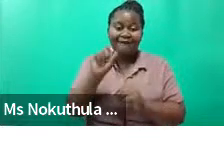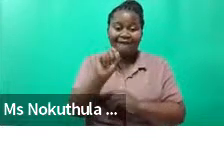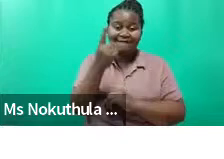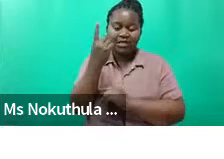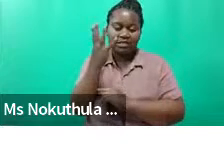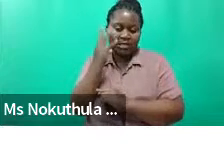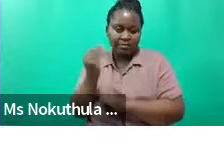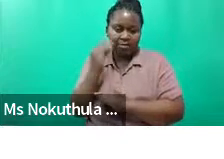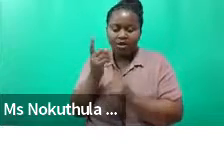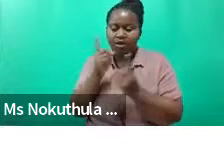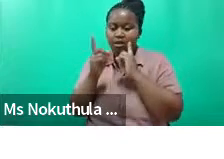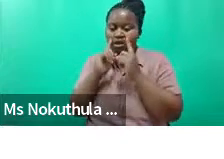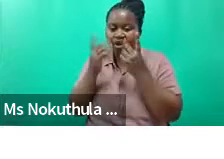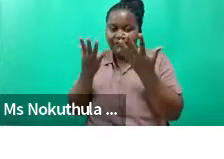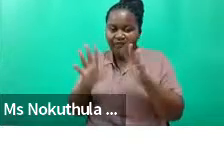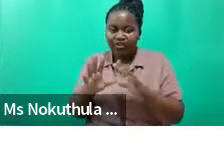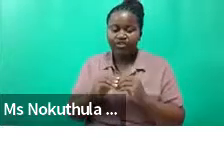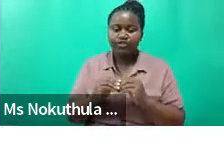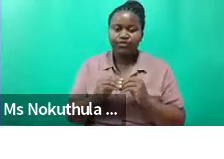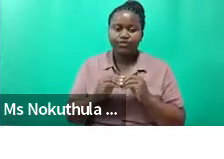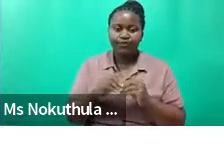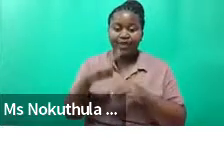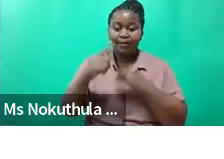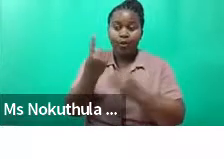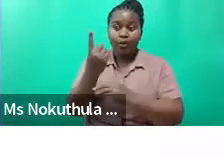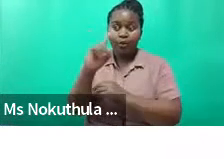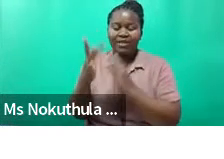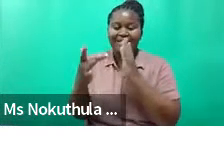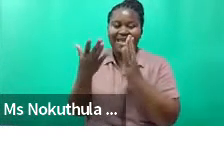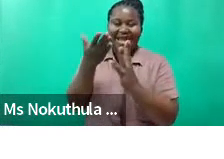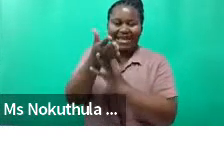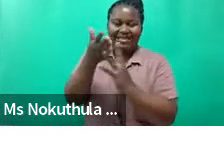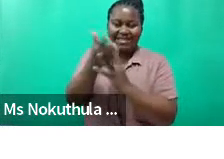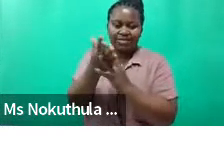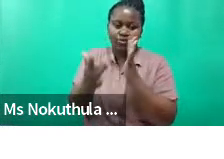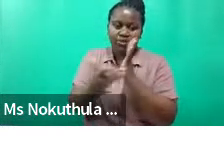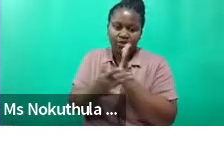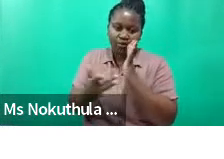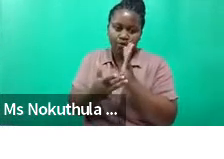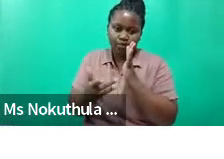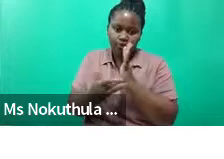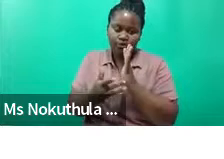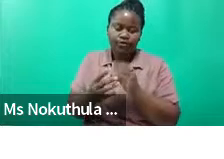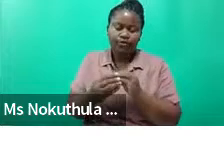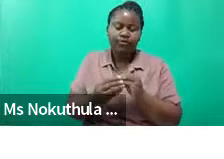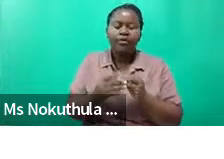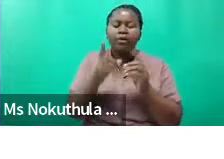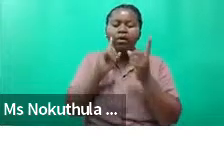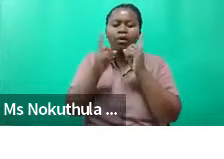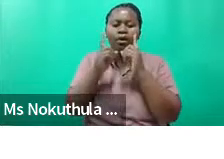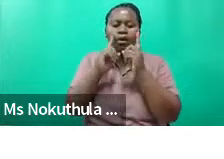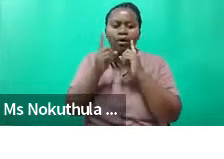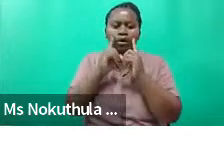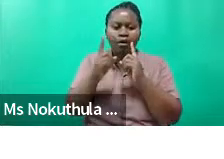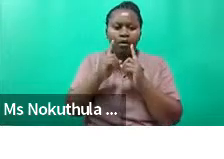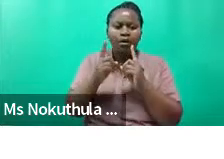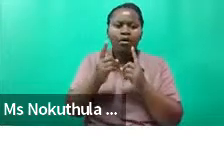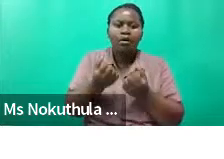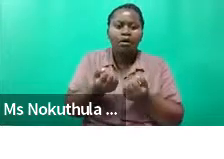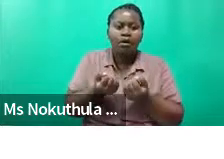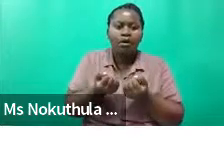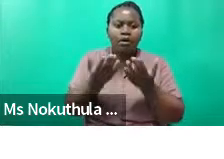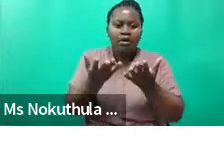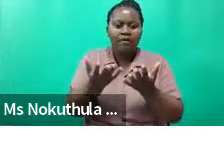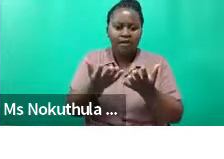spoke about was about technology, access to technology. And she spoke about, although being provided at the